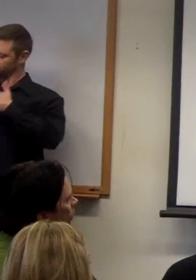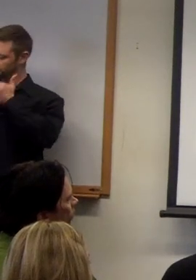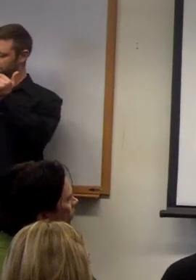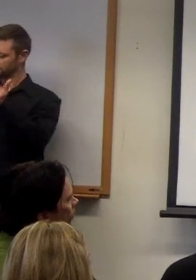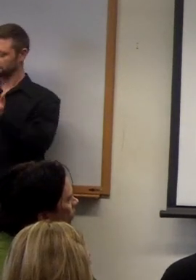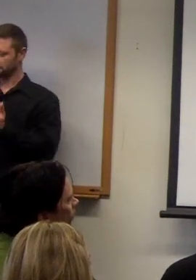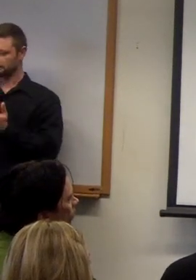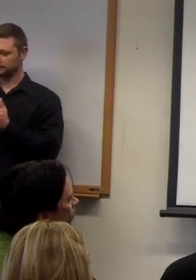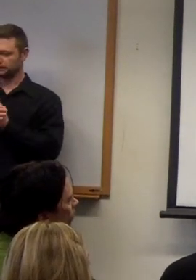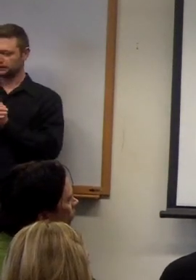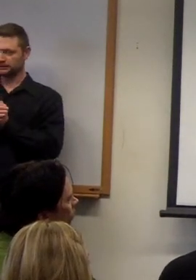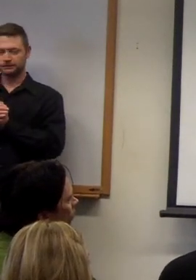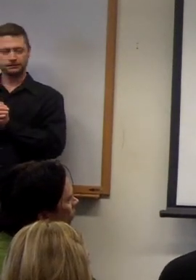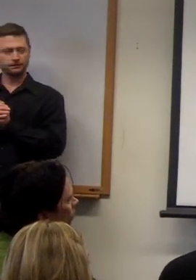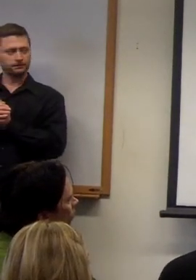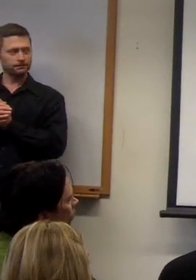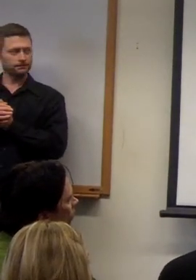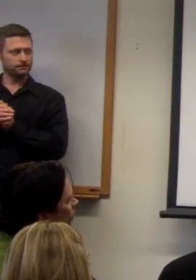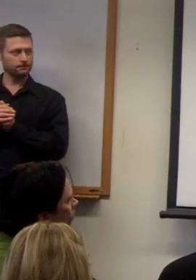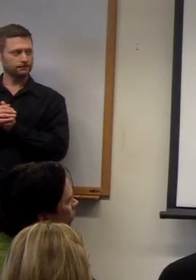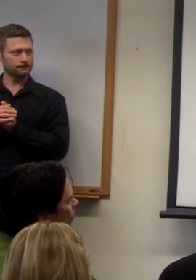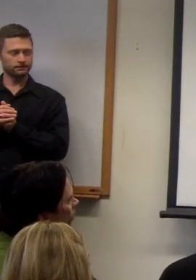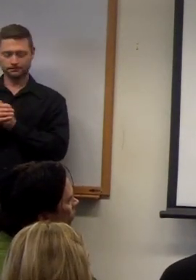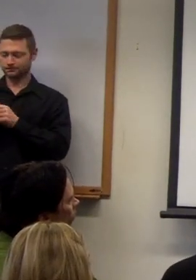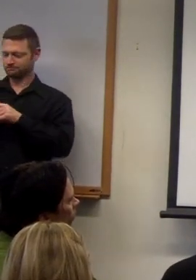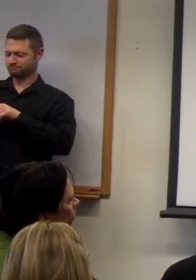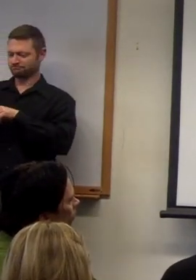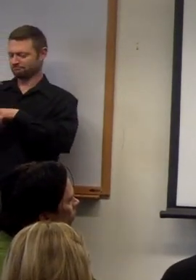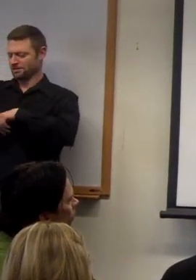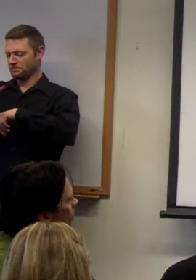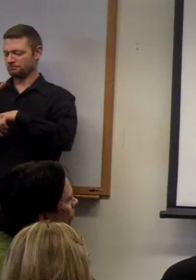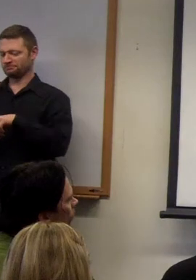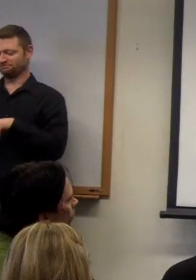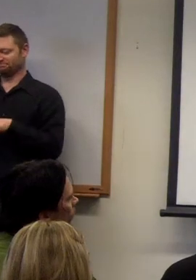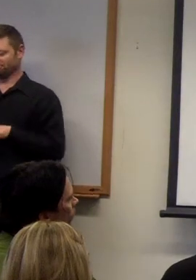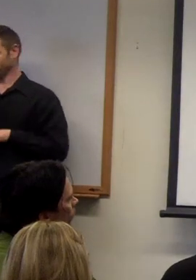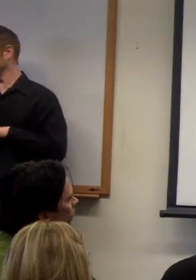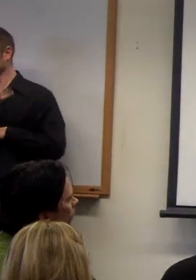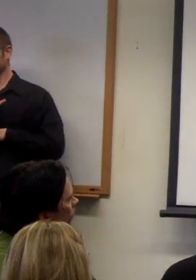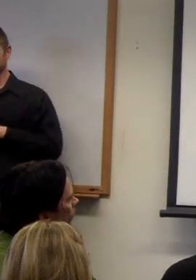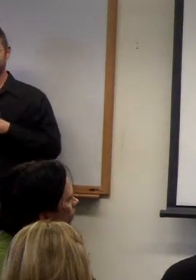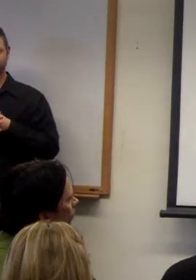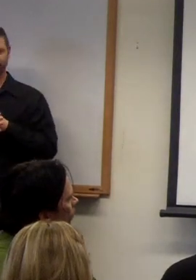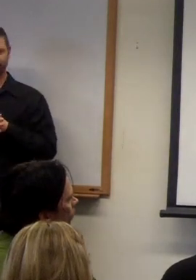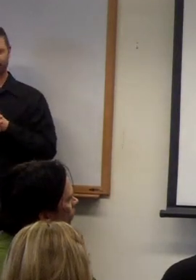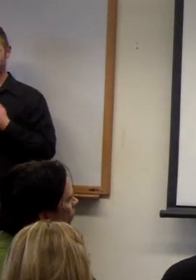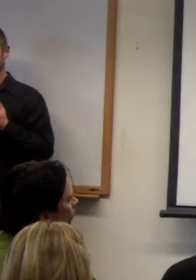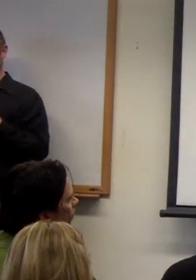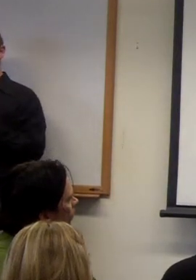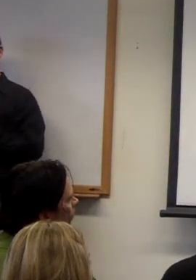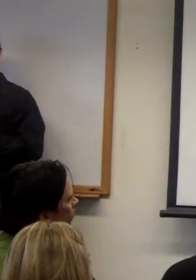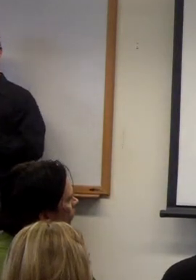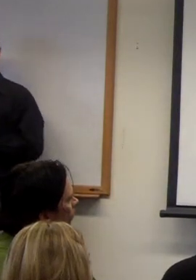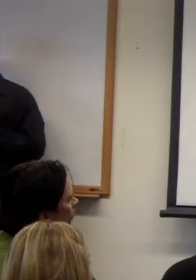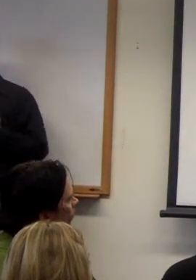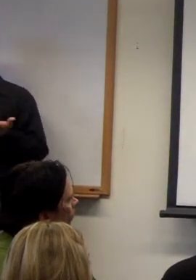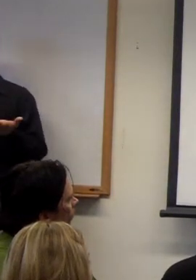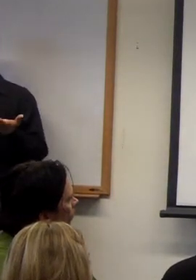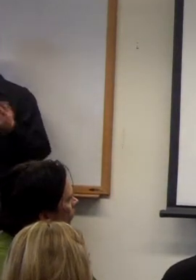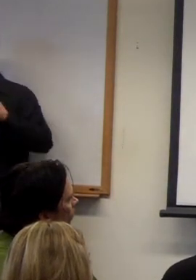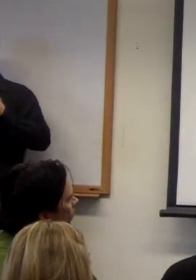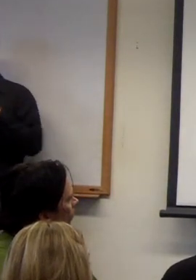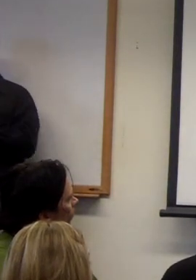could easily shrug them off, and I said, hey, you know, they're just jerks. Hey, you know, I can't believe people are doing that in 2013, man. We're